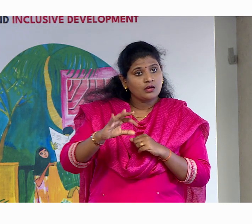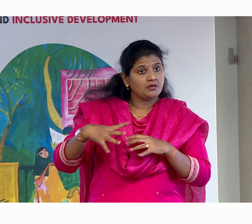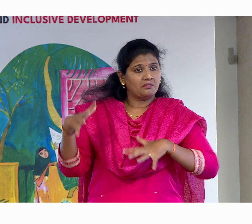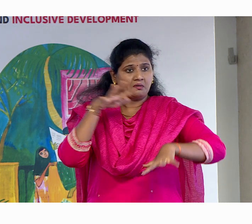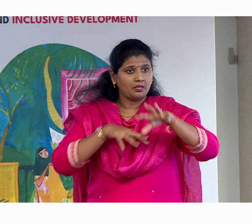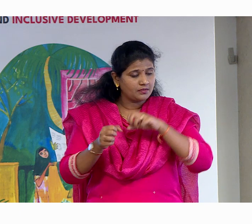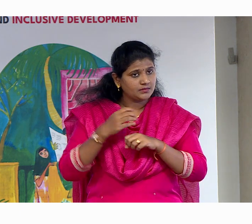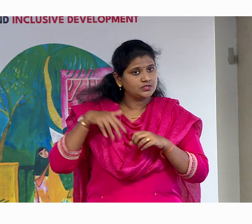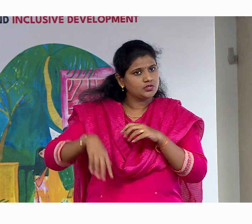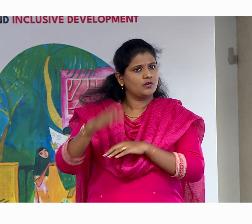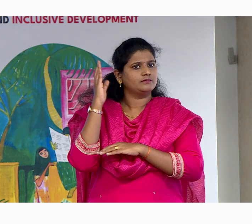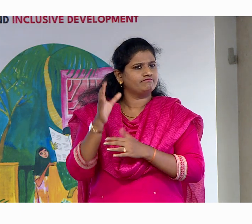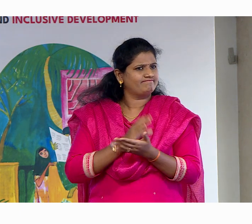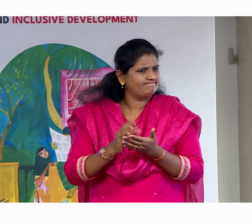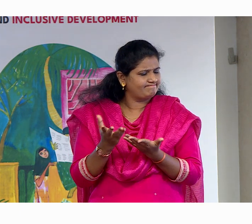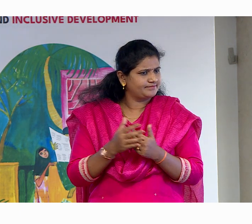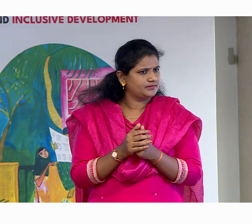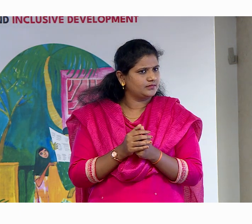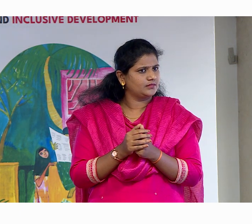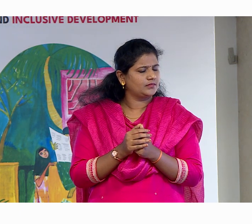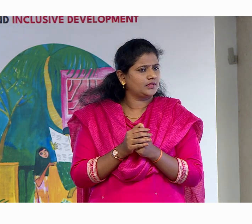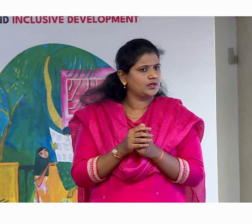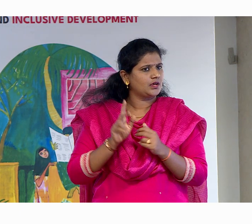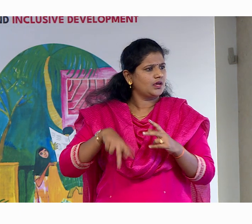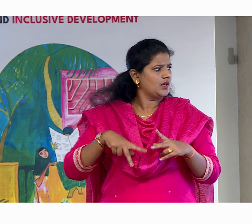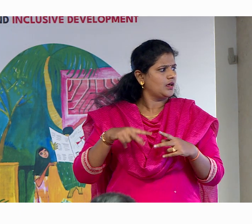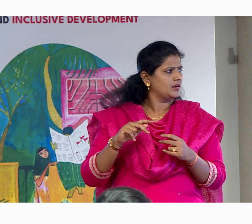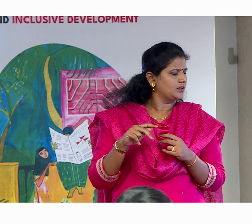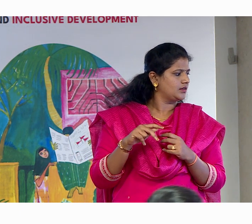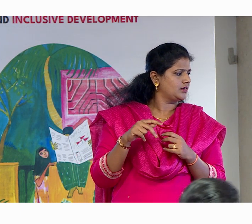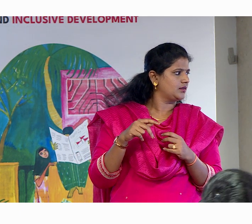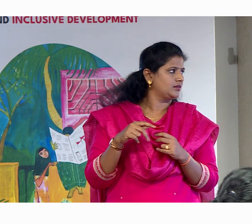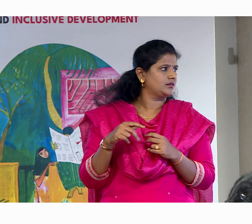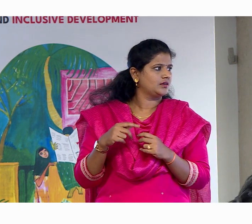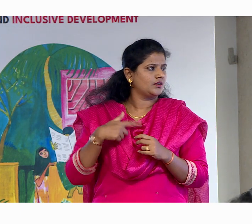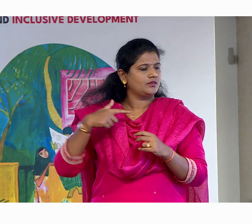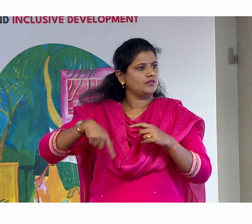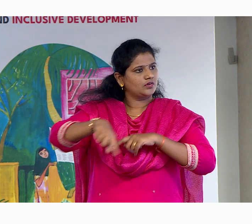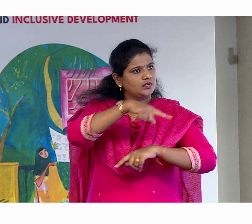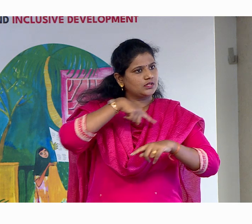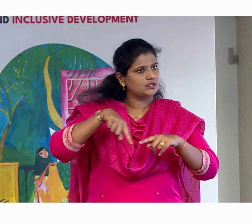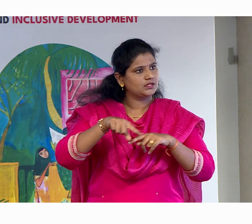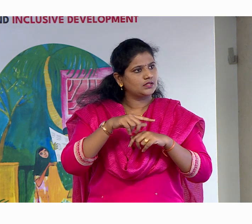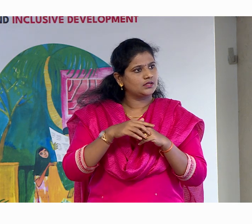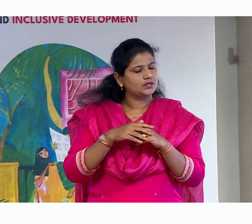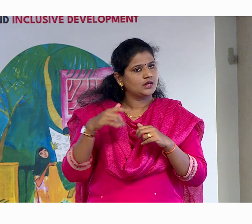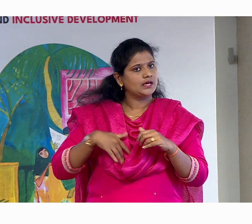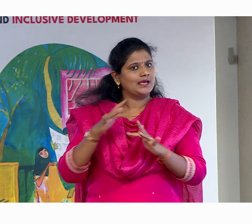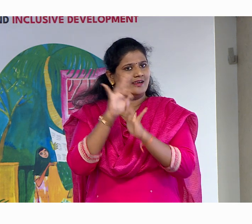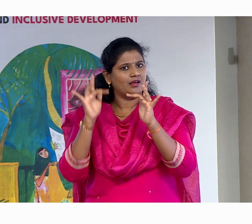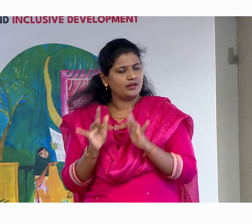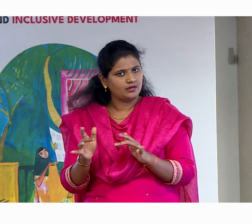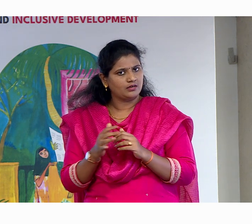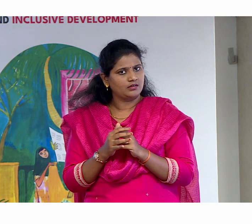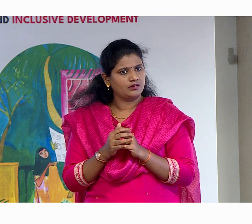health and social care. There are 6 main rooms in the gallery, and those of you who are just curious to get a general idea about what it's all